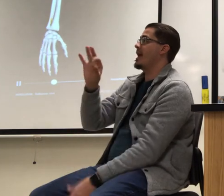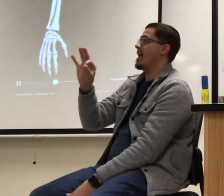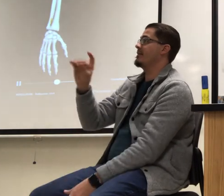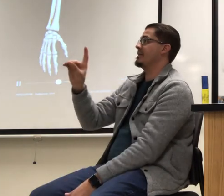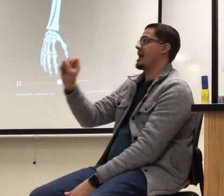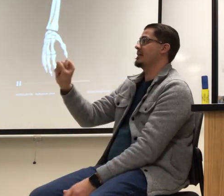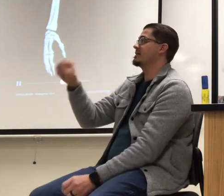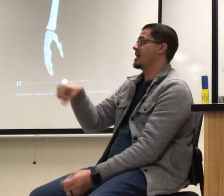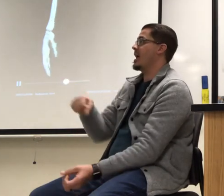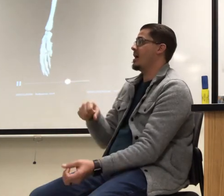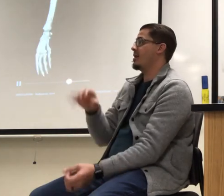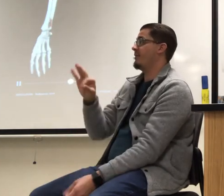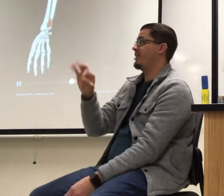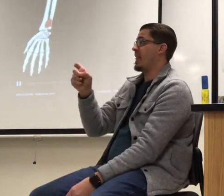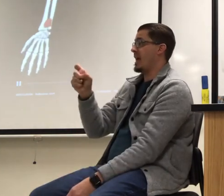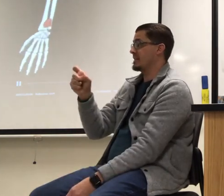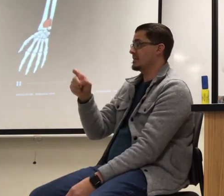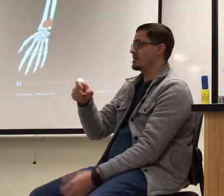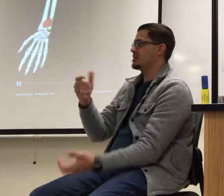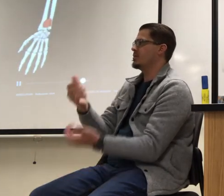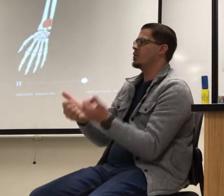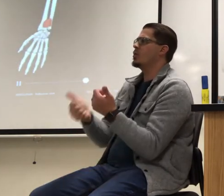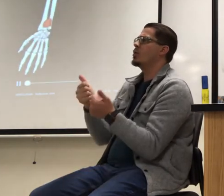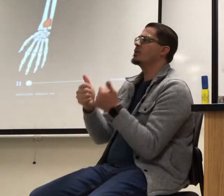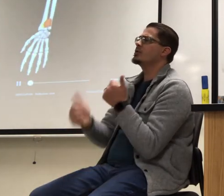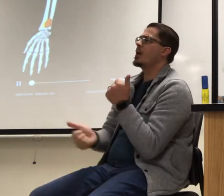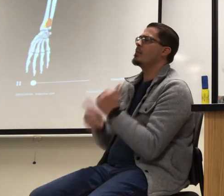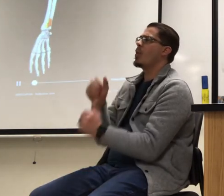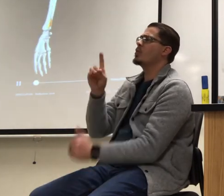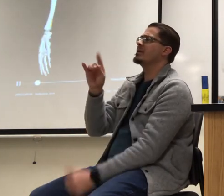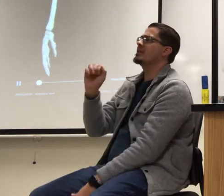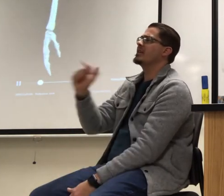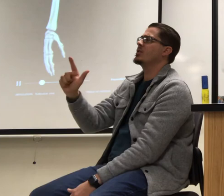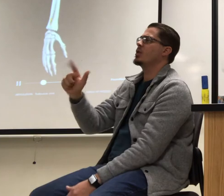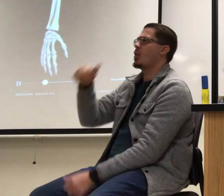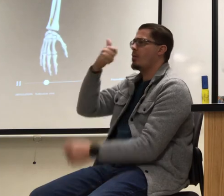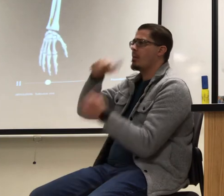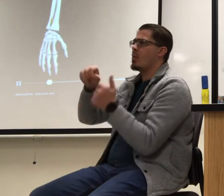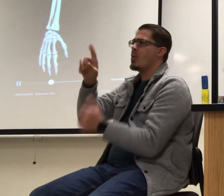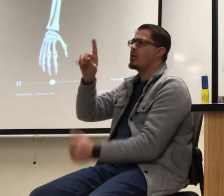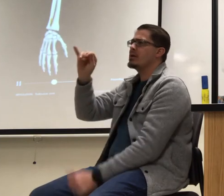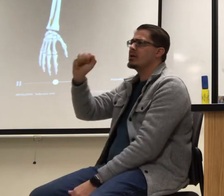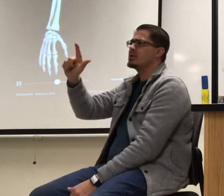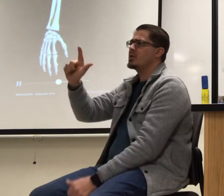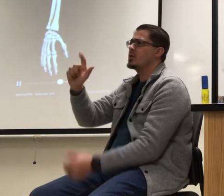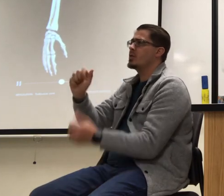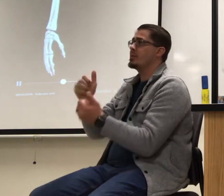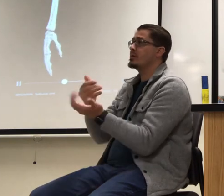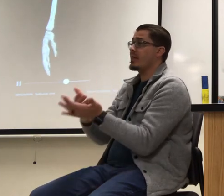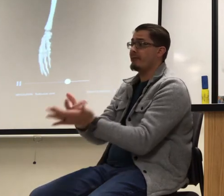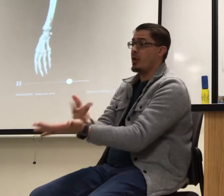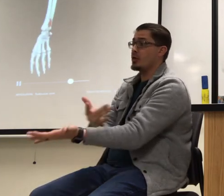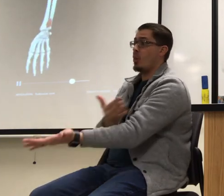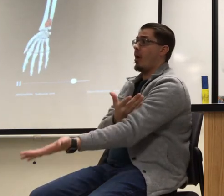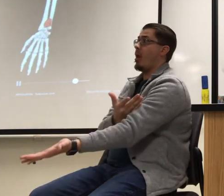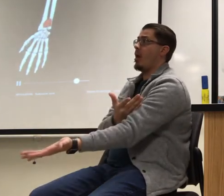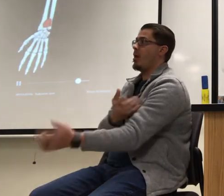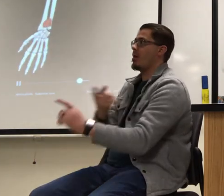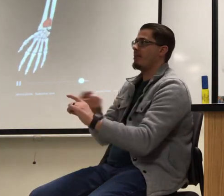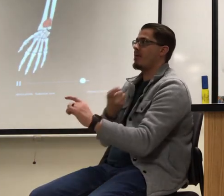It can flex a lot of joints. What's the most distal one? Let's remember what distal means, like the furthest one out from the